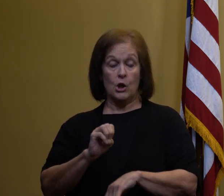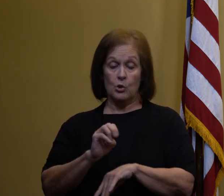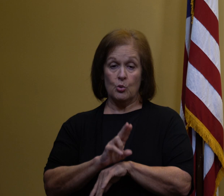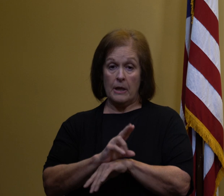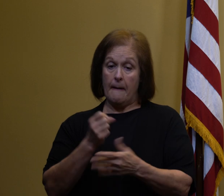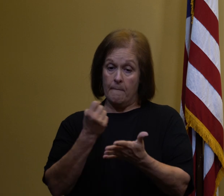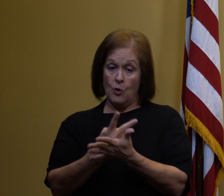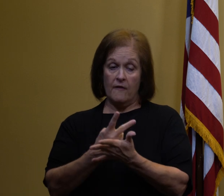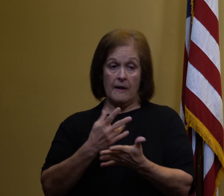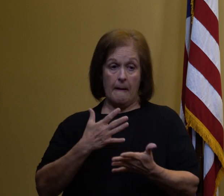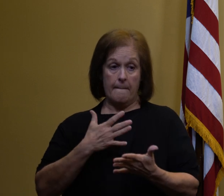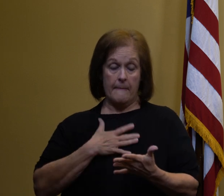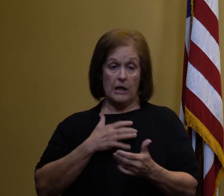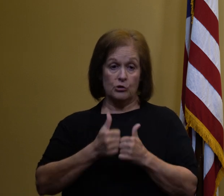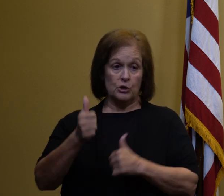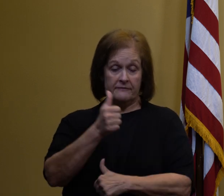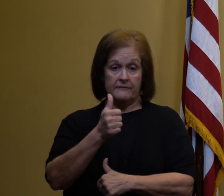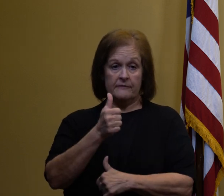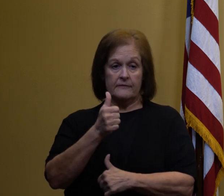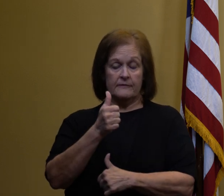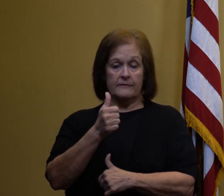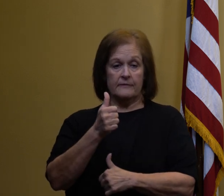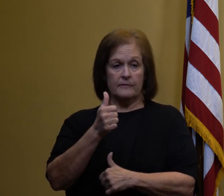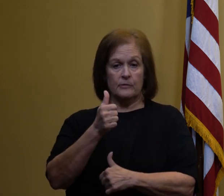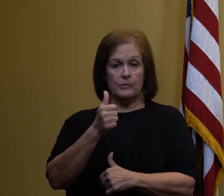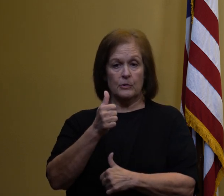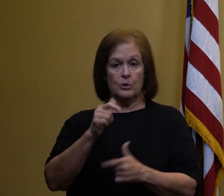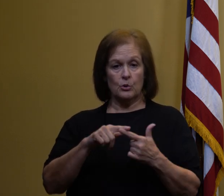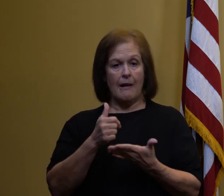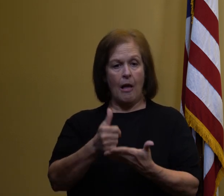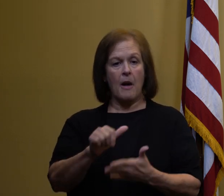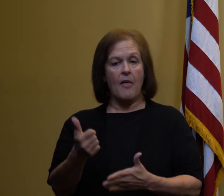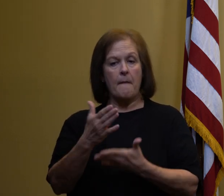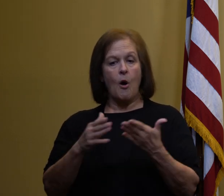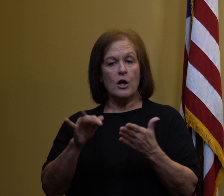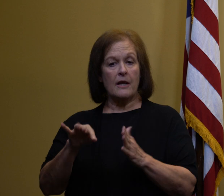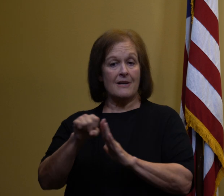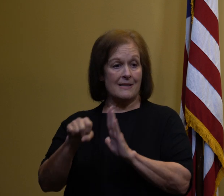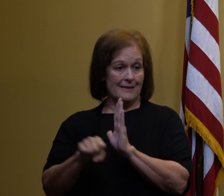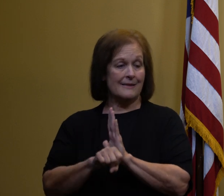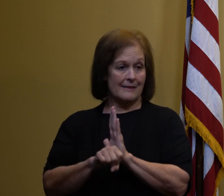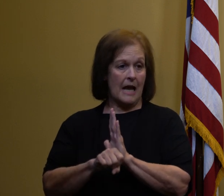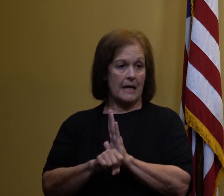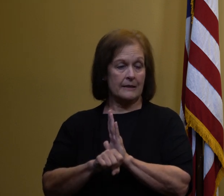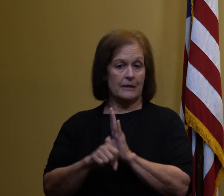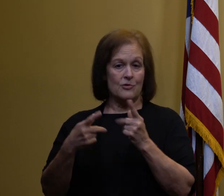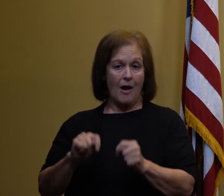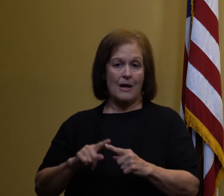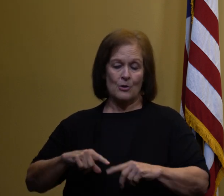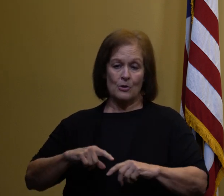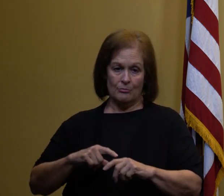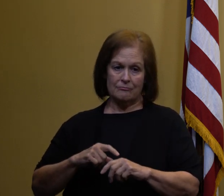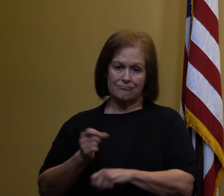approval now of my chiefs, but to be utilized to help other parts of the state fight these fires. And so that's something